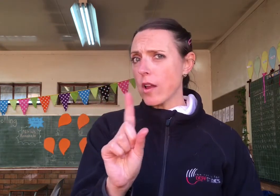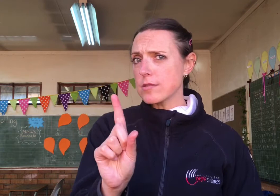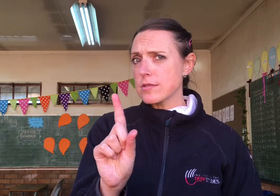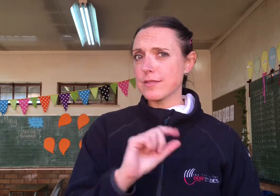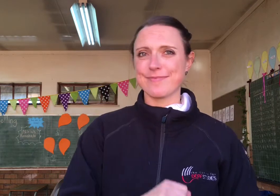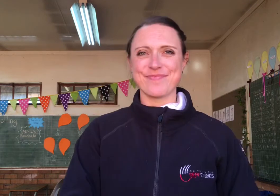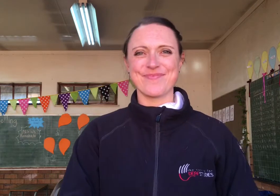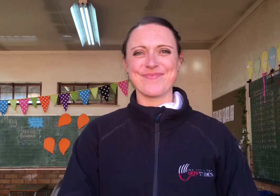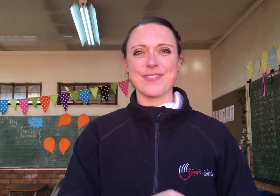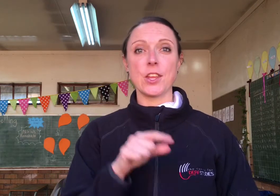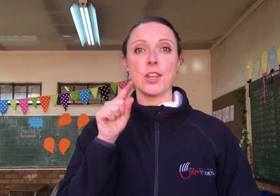what?